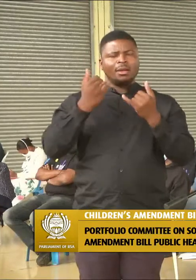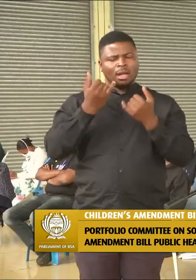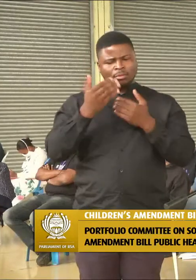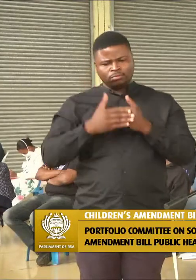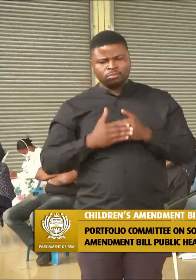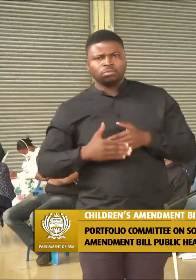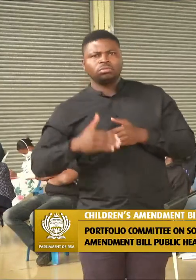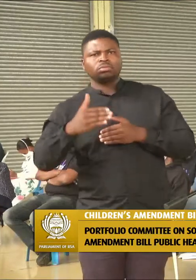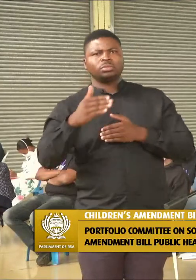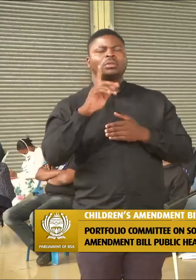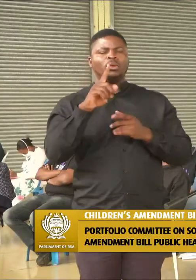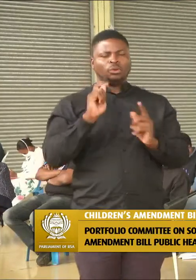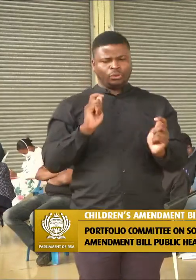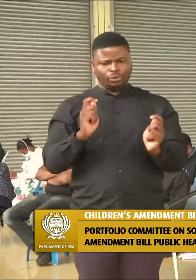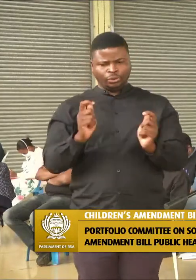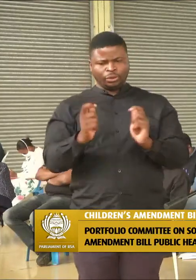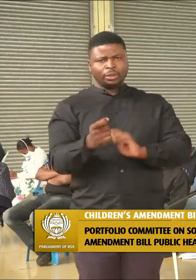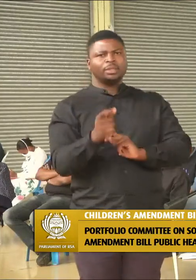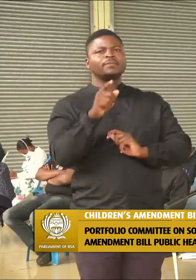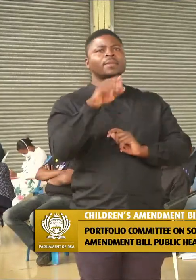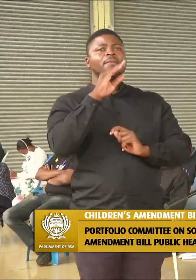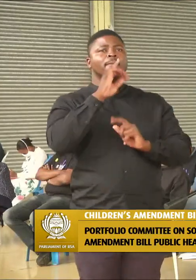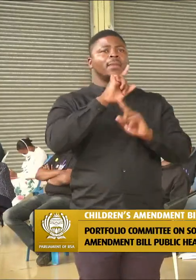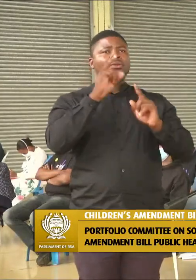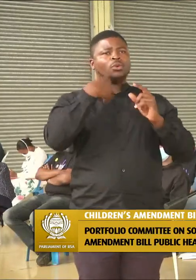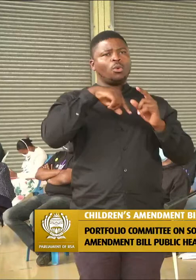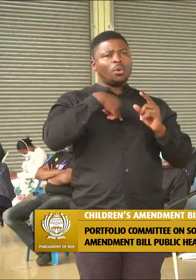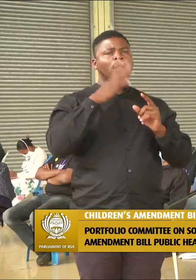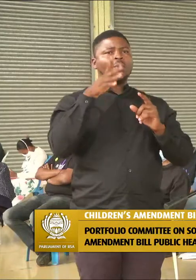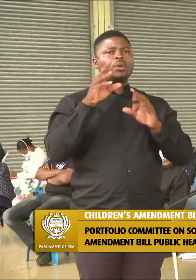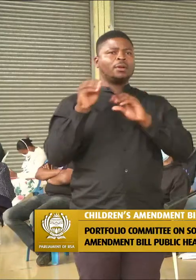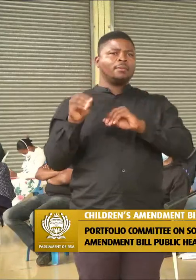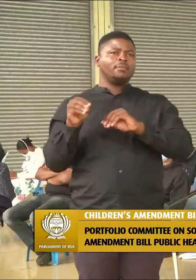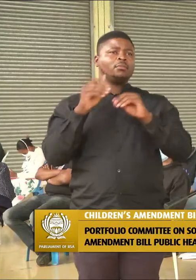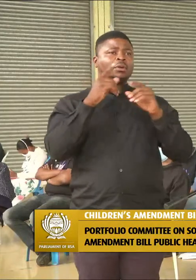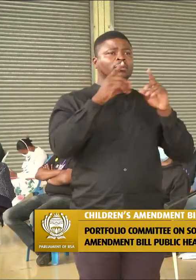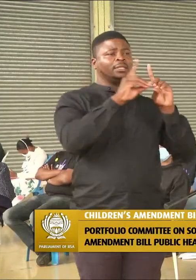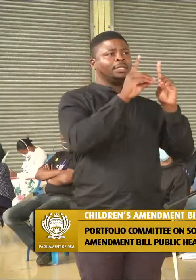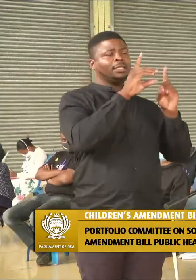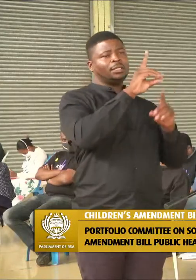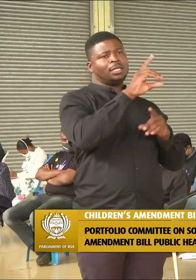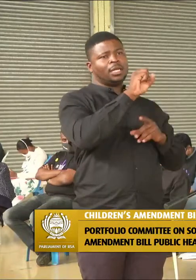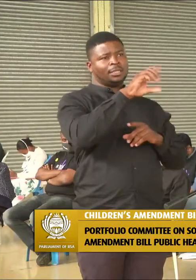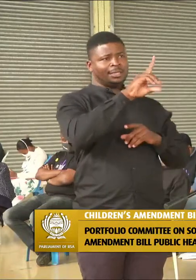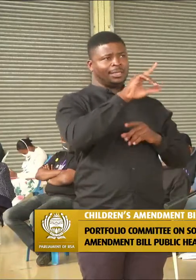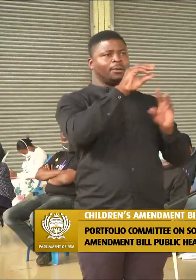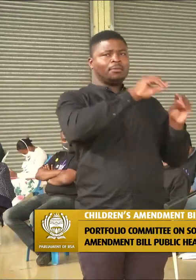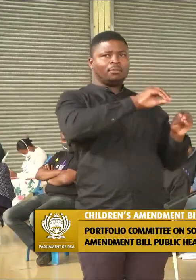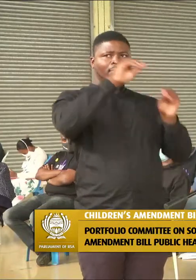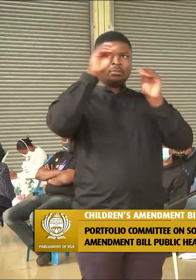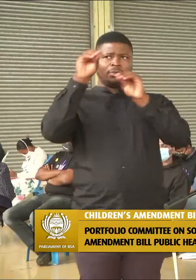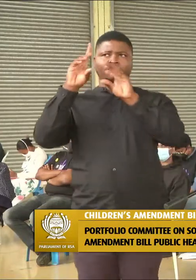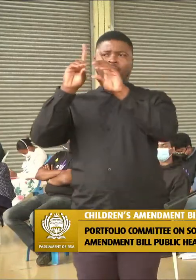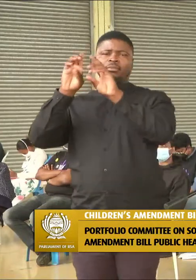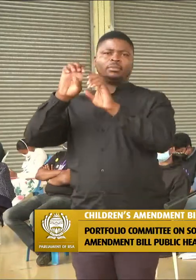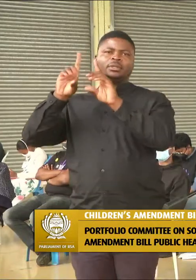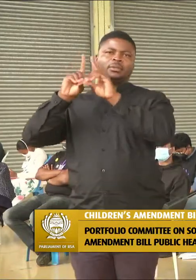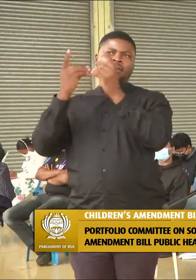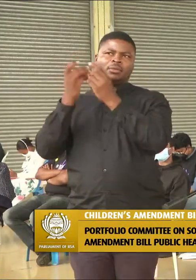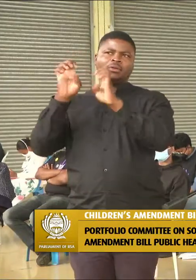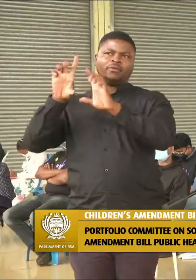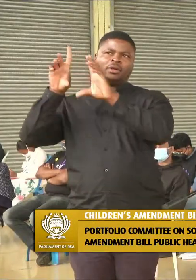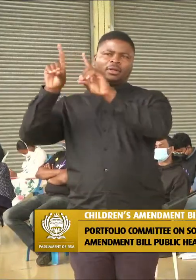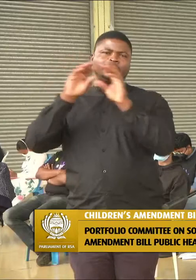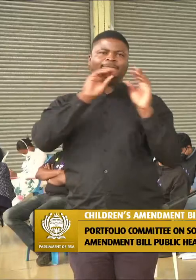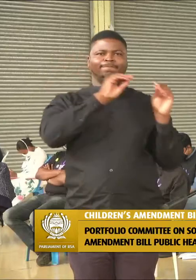soon yokushifta from DSD to Department of Education. We are also grateful